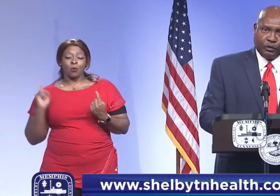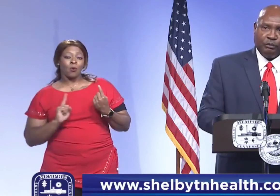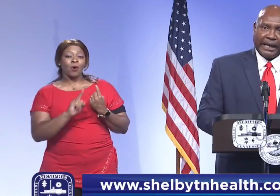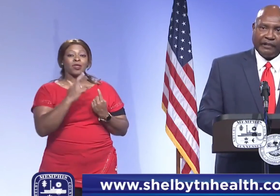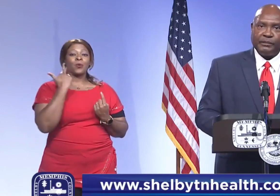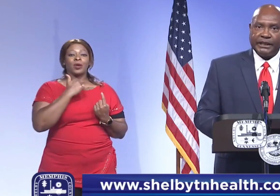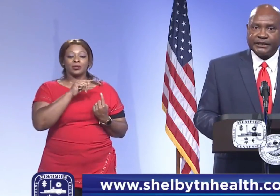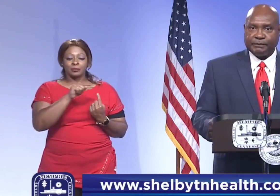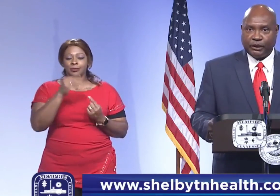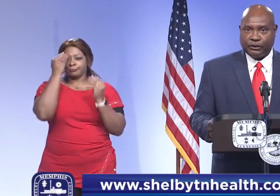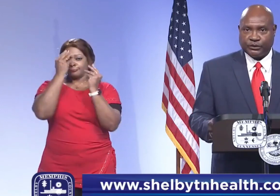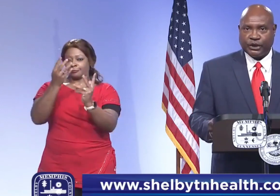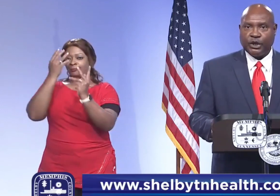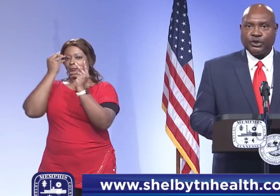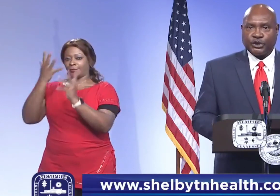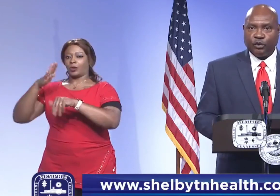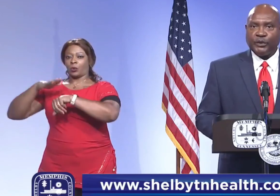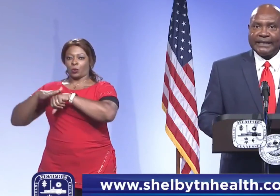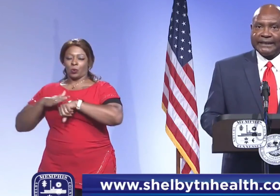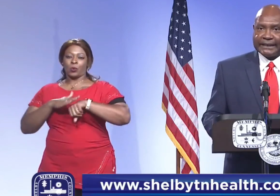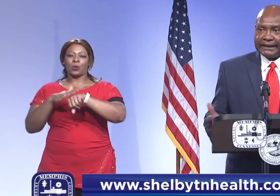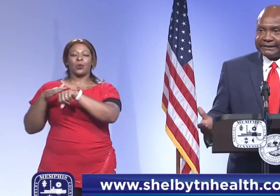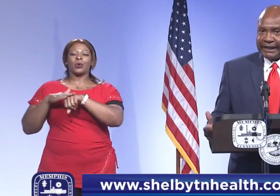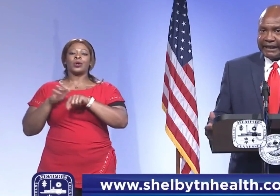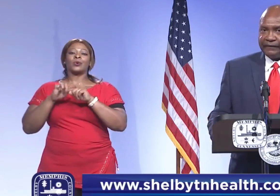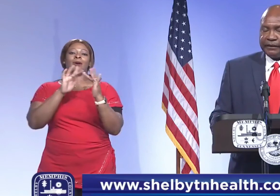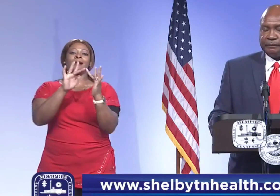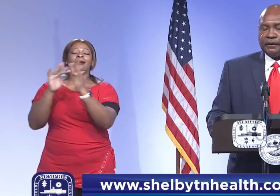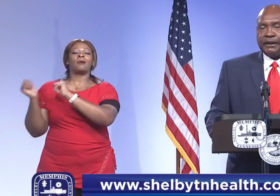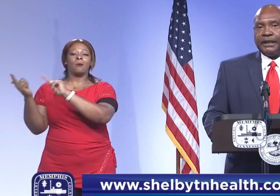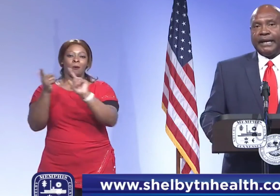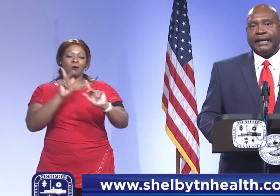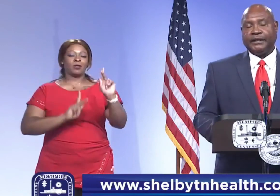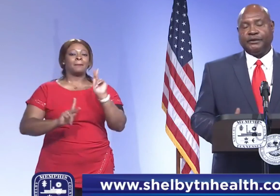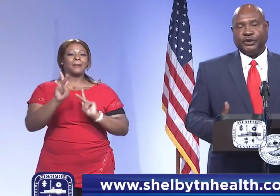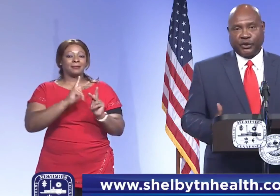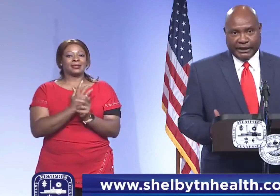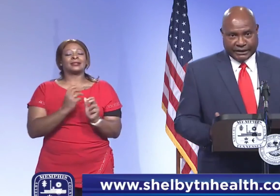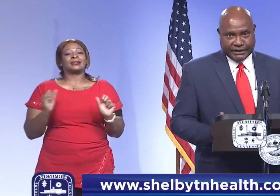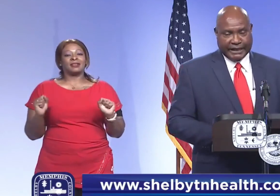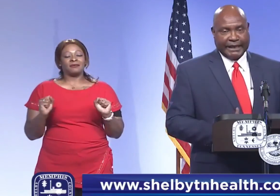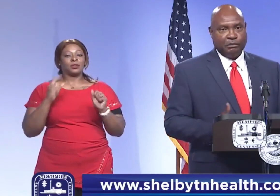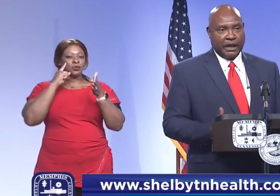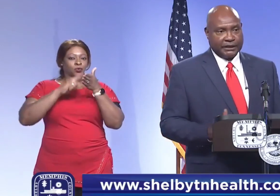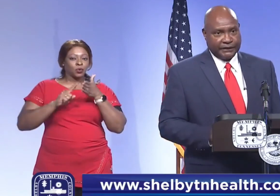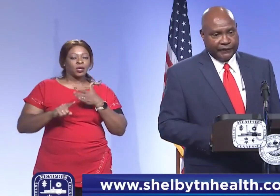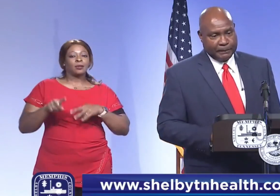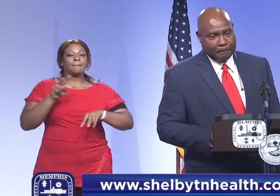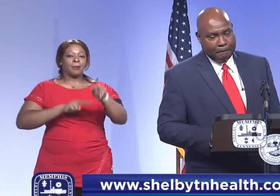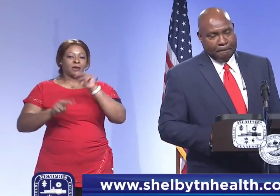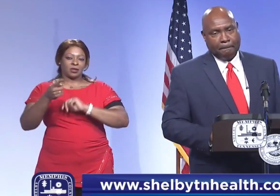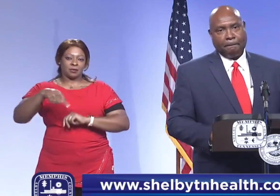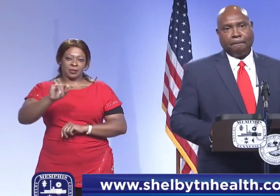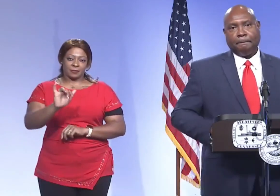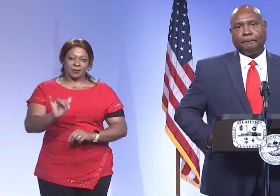who may have been exposed so we can contact them and trace and monitor them.